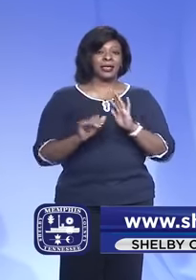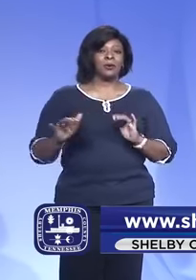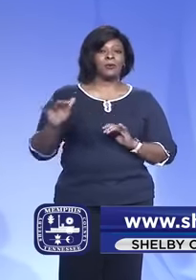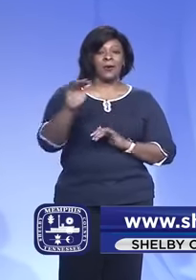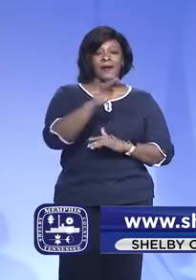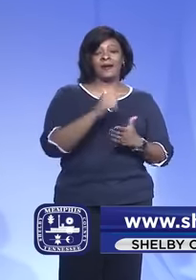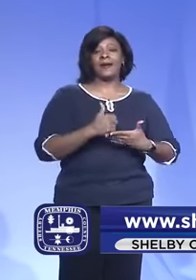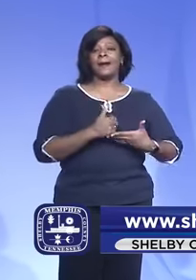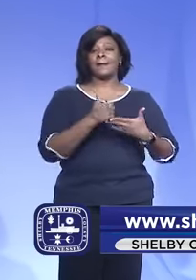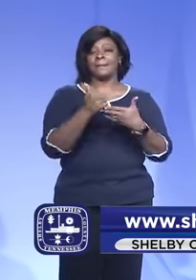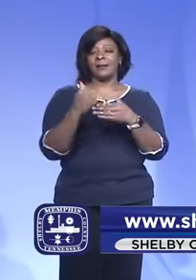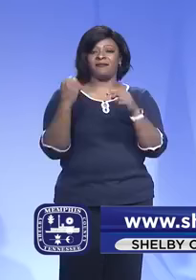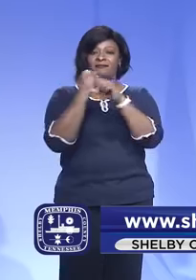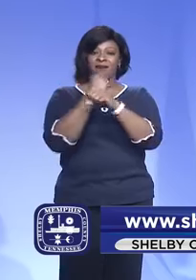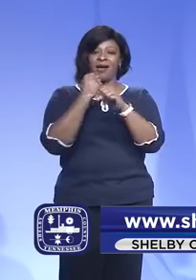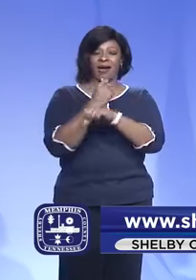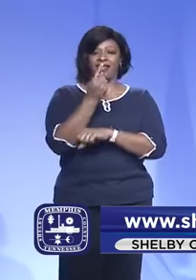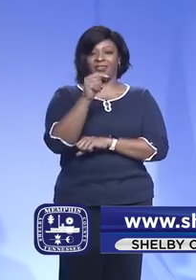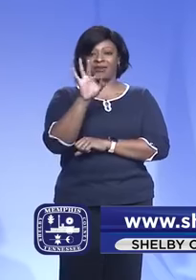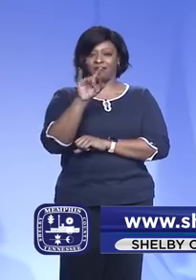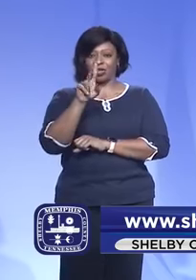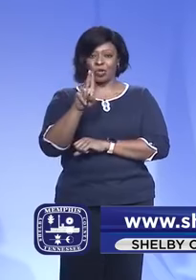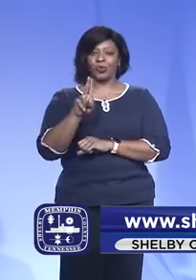to help fight the flu.